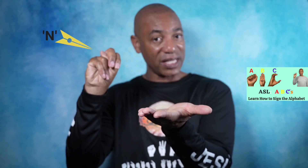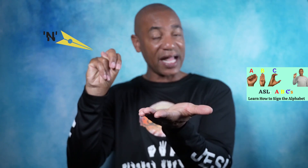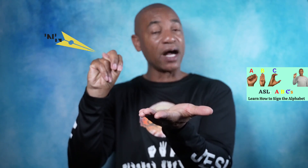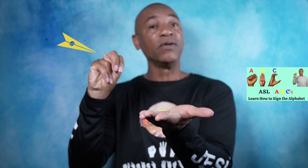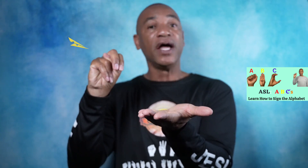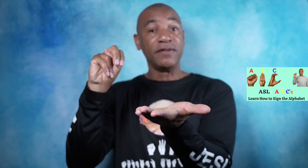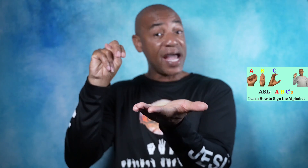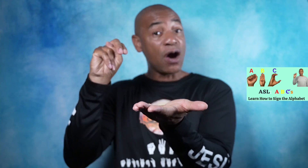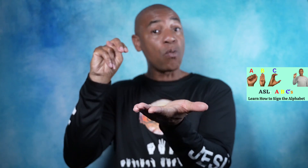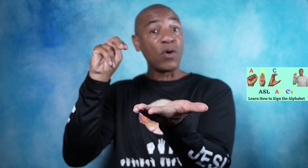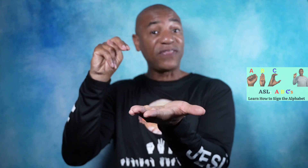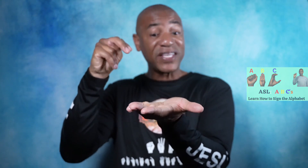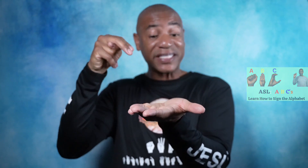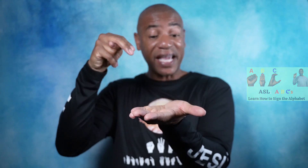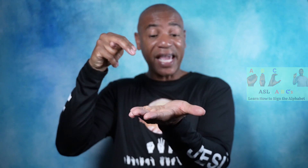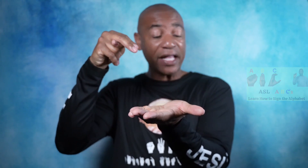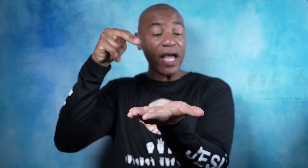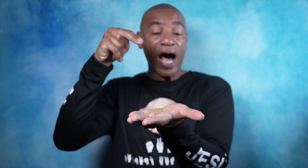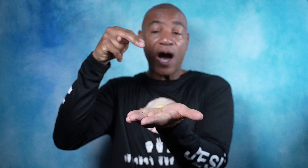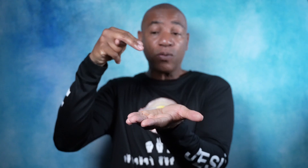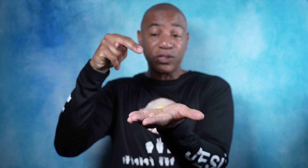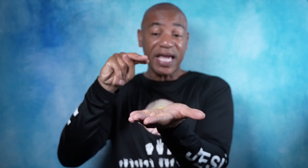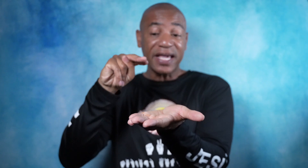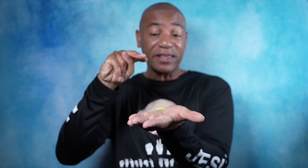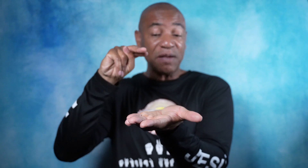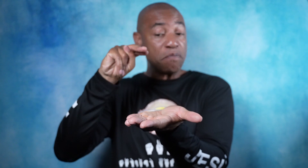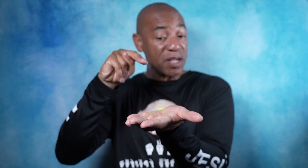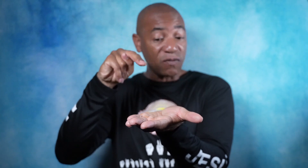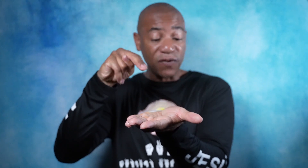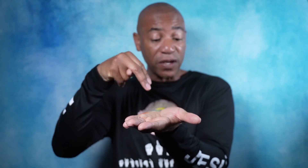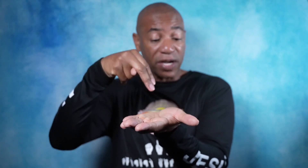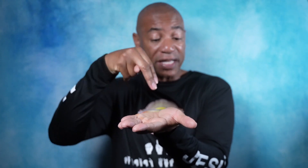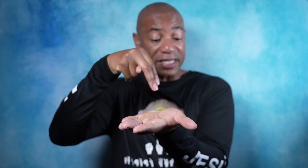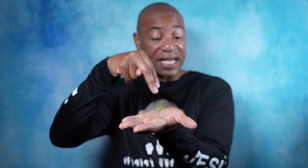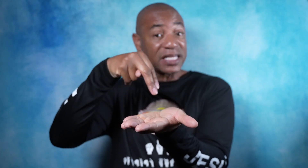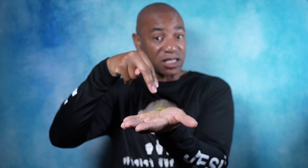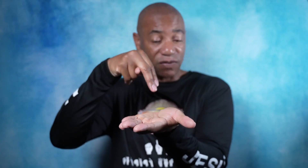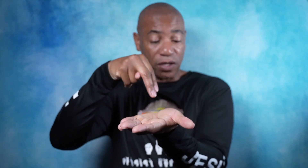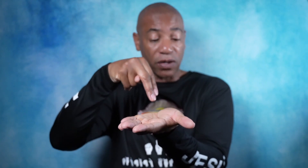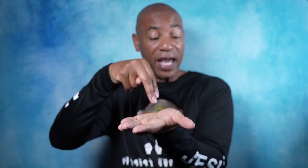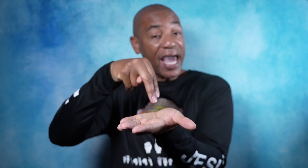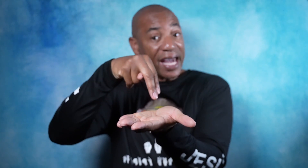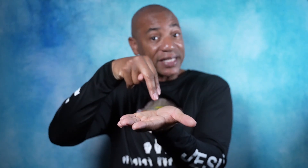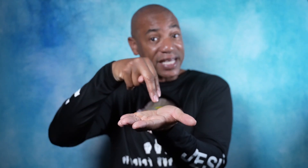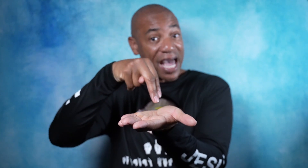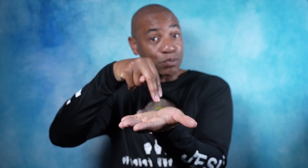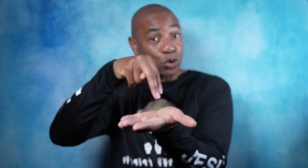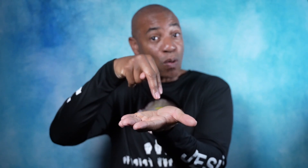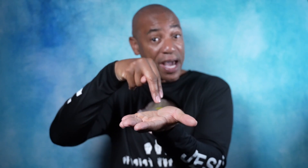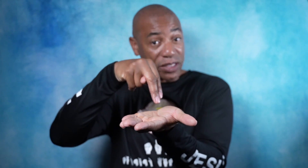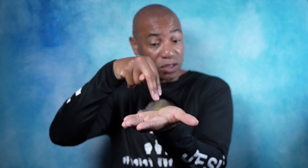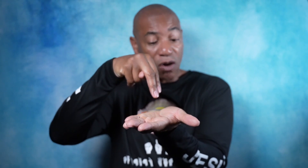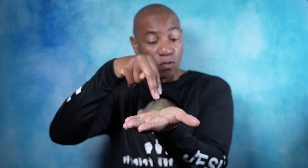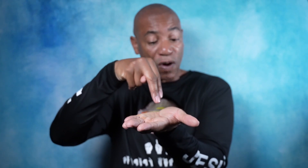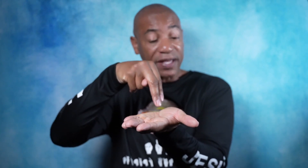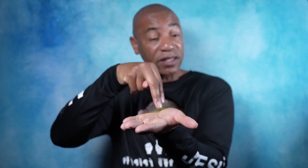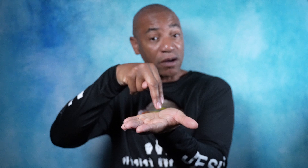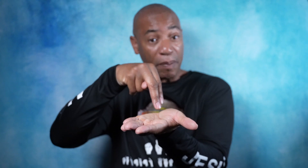that out. Now, with this N, I will take the middle finger and the index finger and tap twice right there by